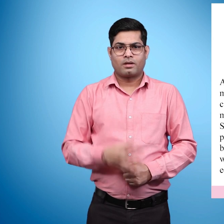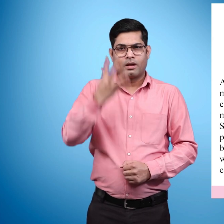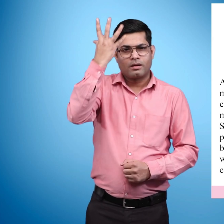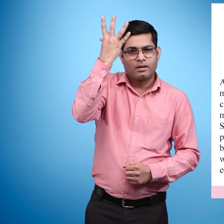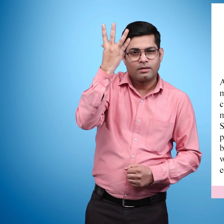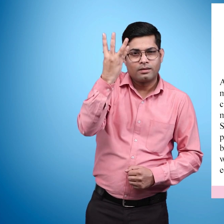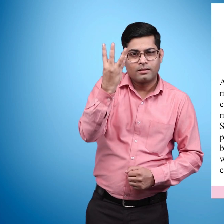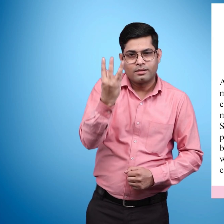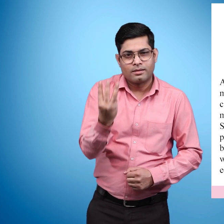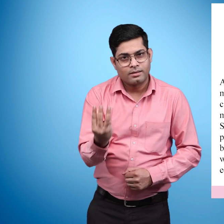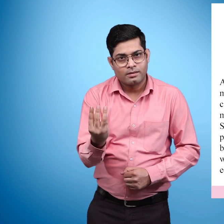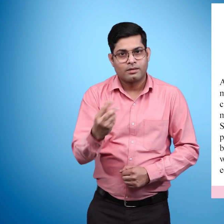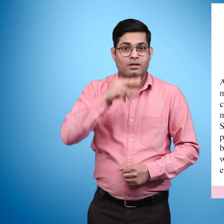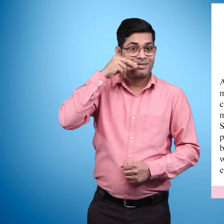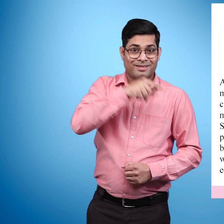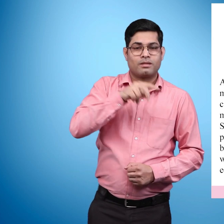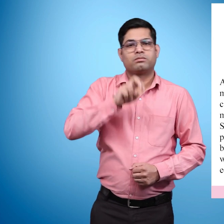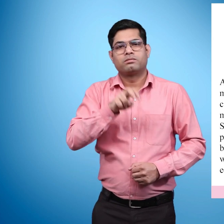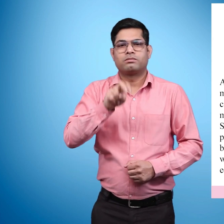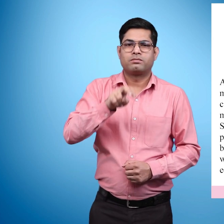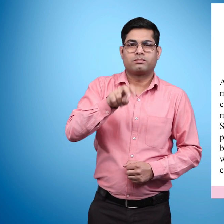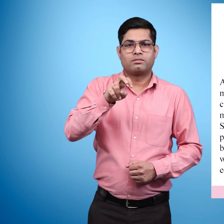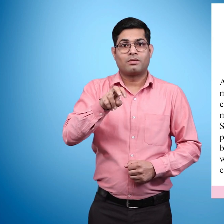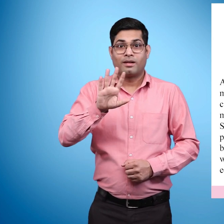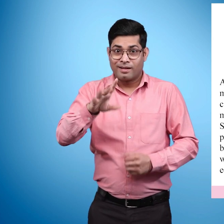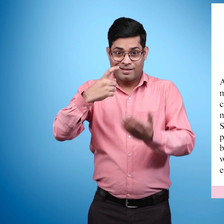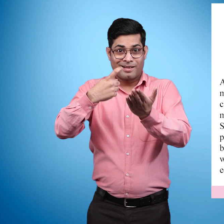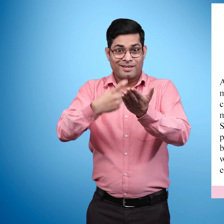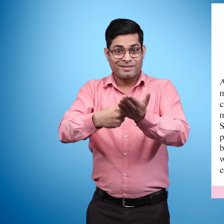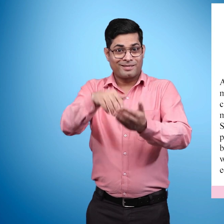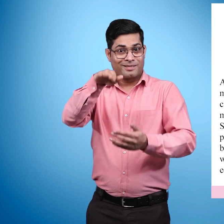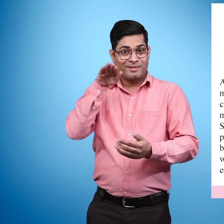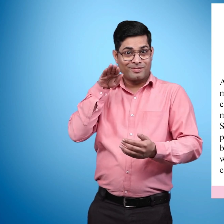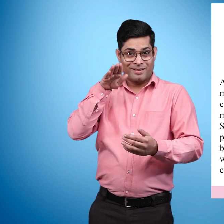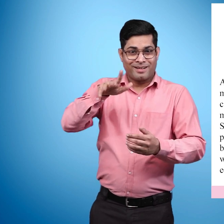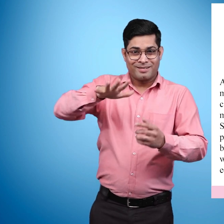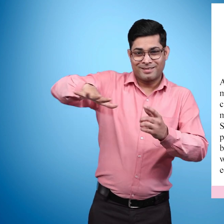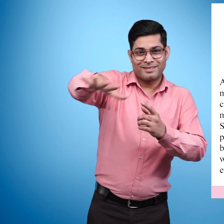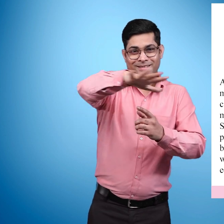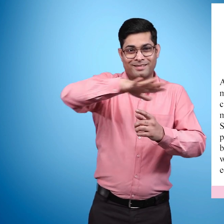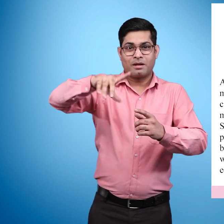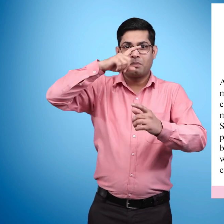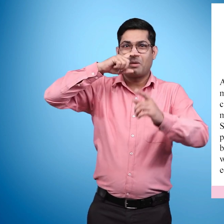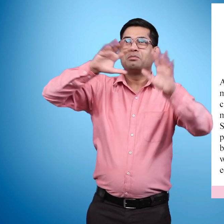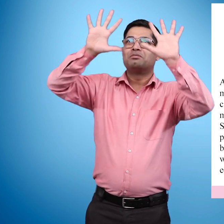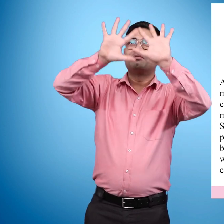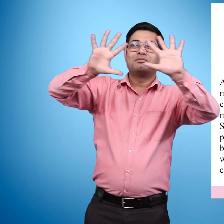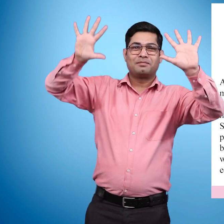45. As he walked, the night deepened. The moon was bright and the stars shone